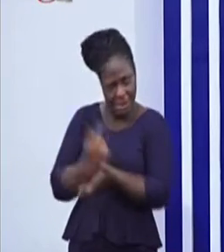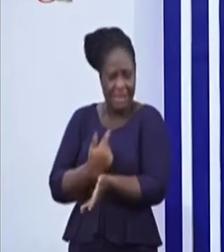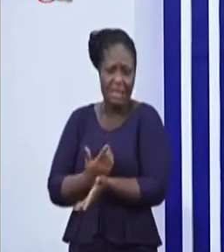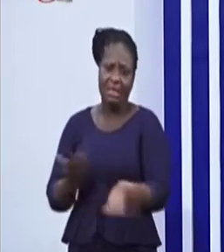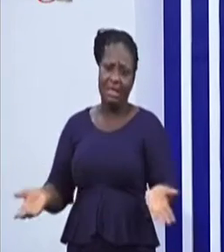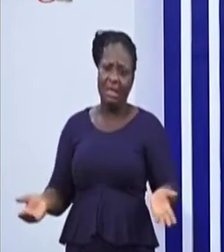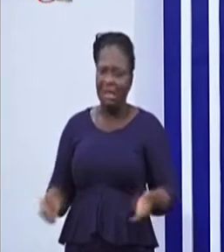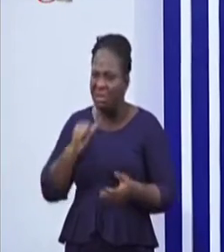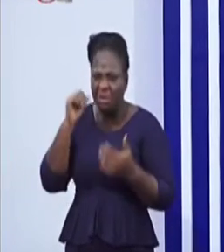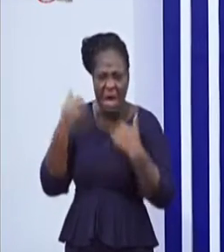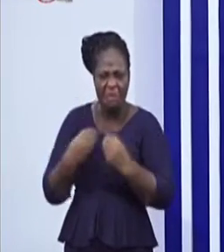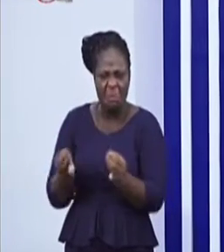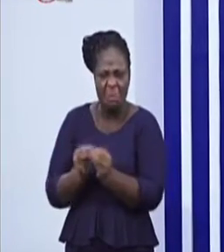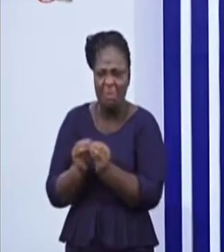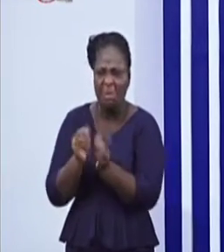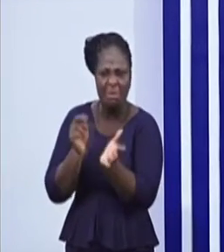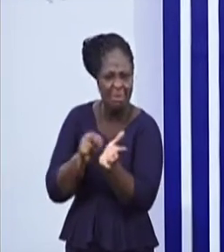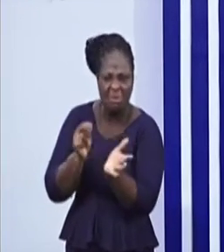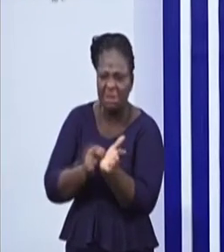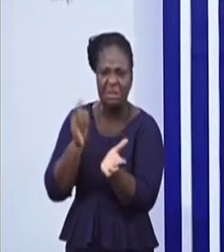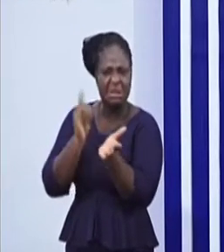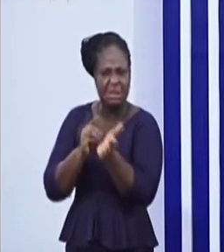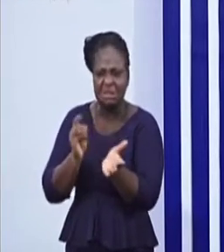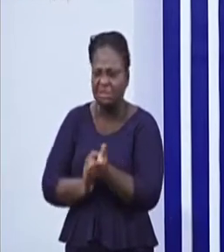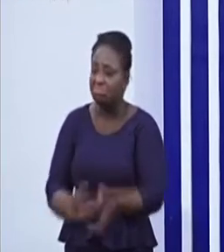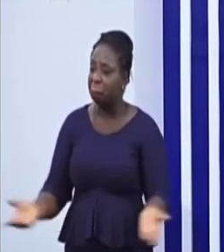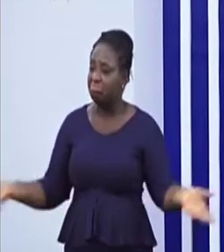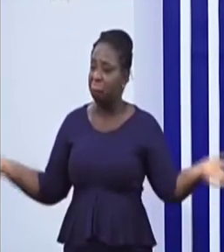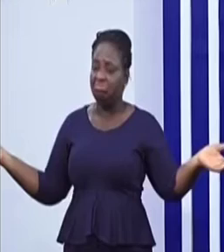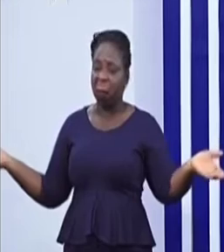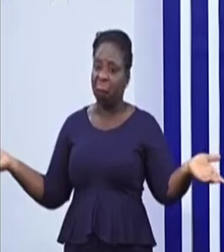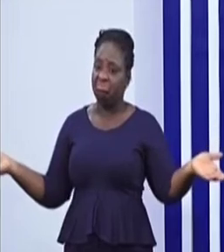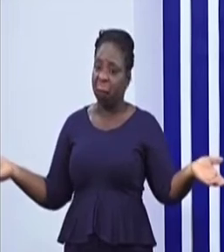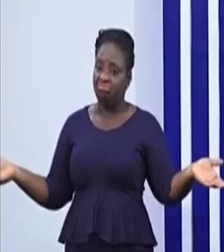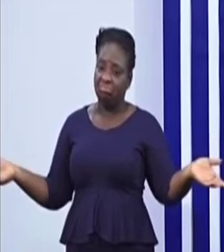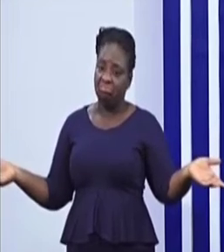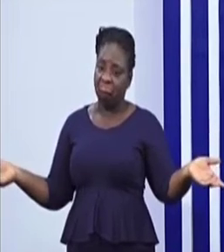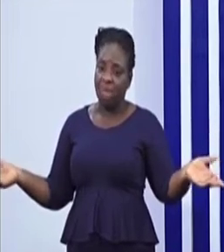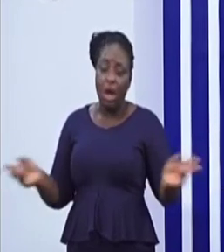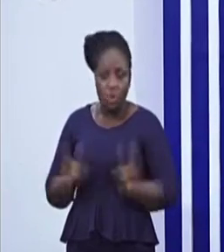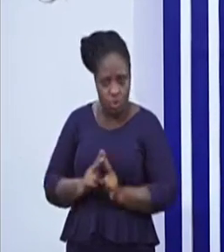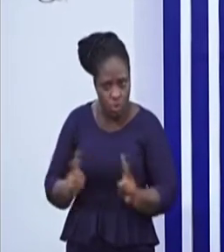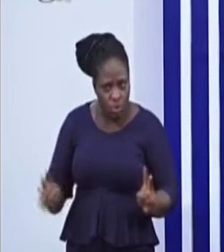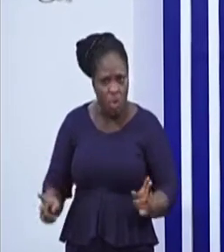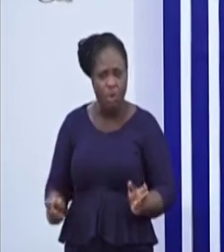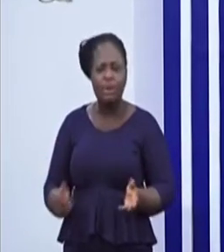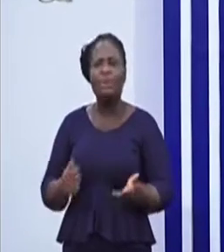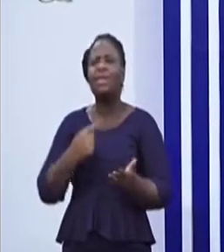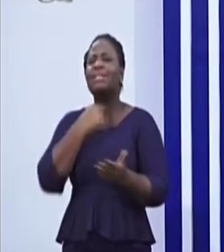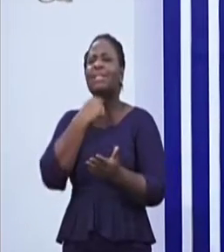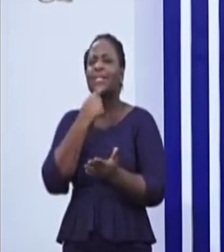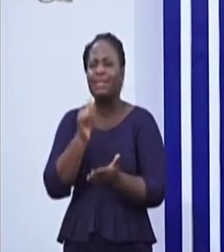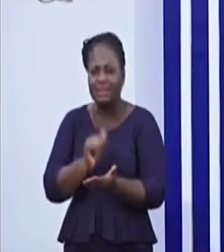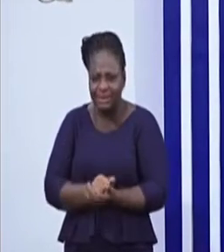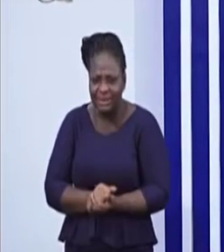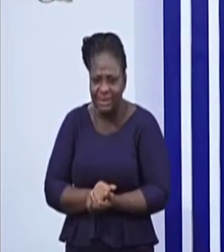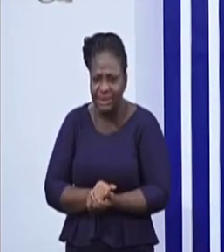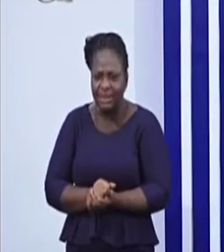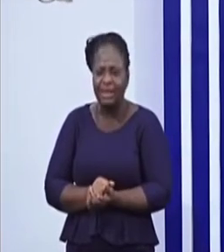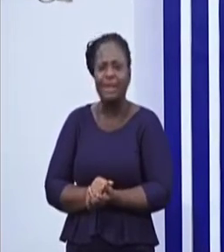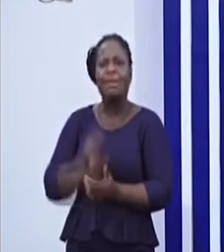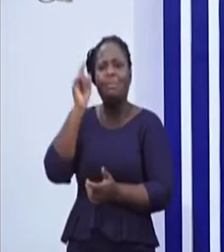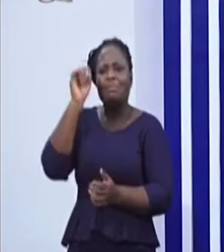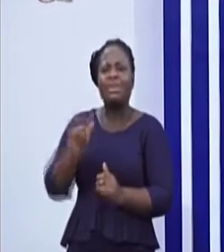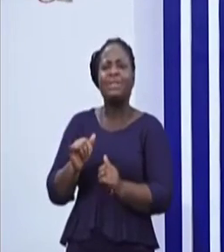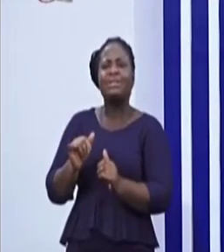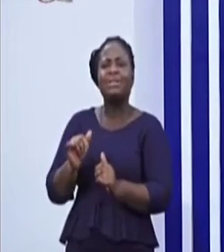doctors, limited number of nurses, paramedics definitely will not be able to cope. And so when they talk about flattening the curve, it means that